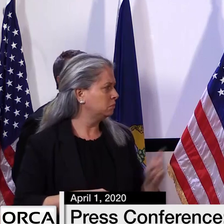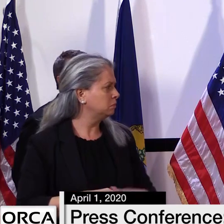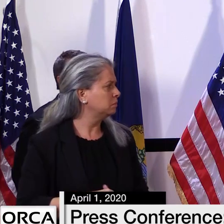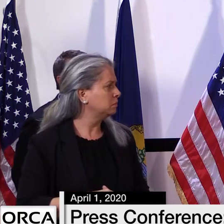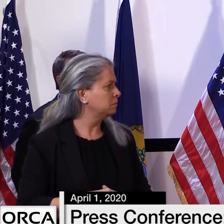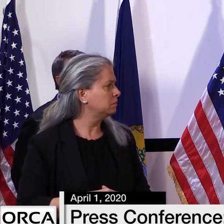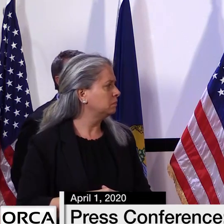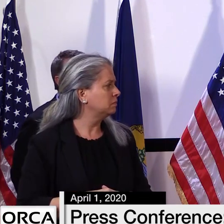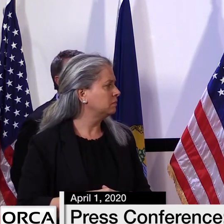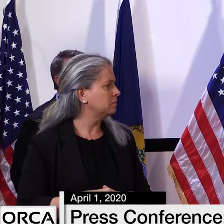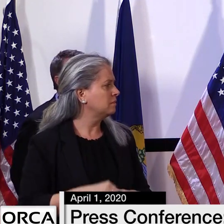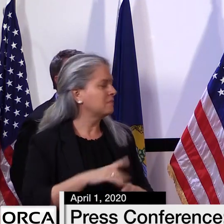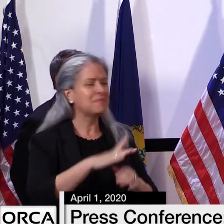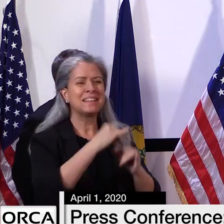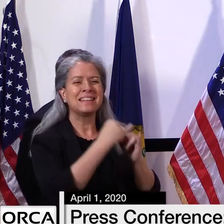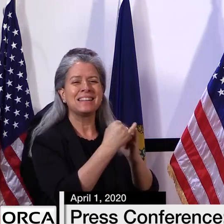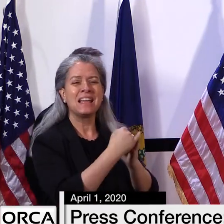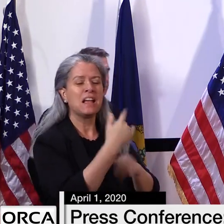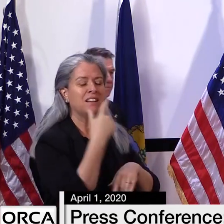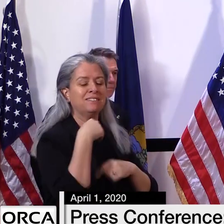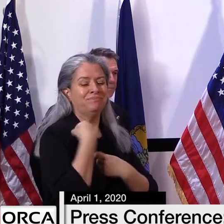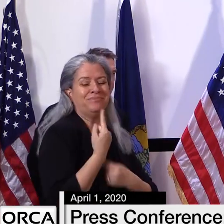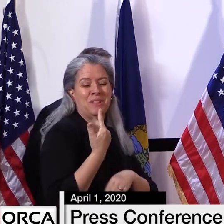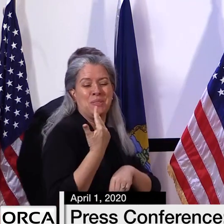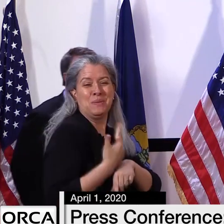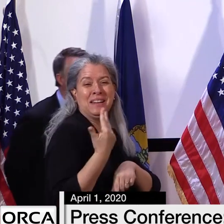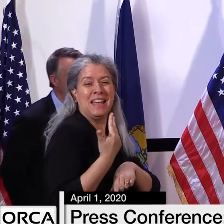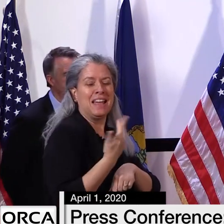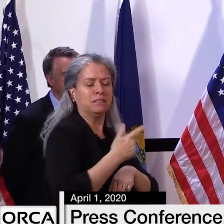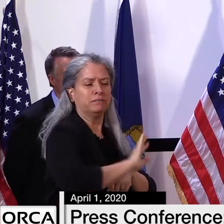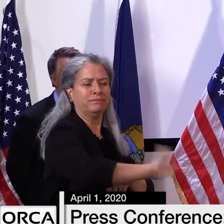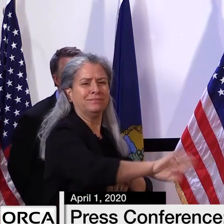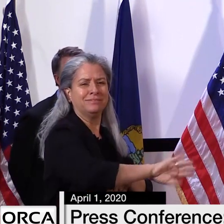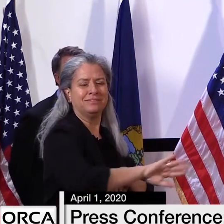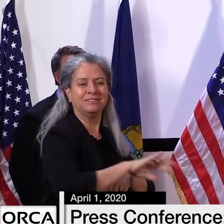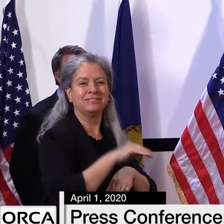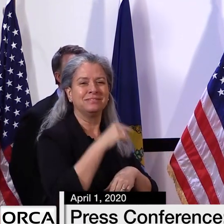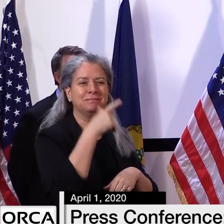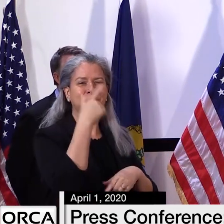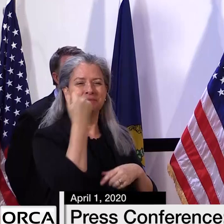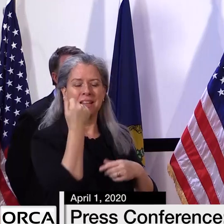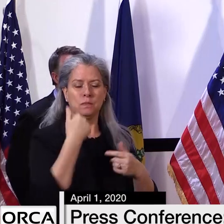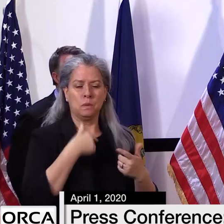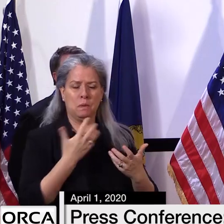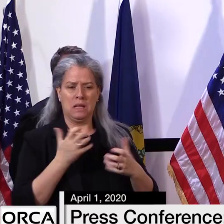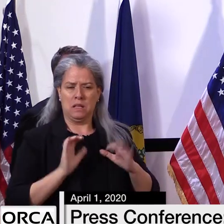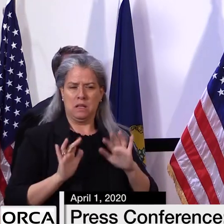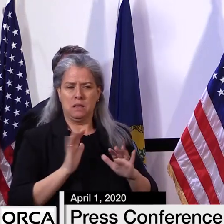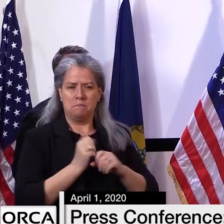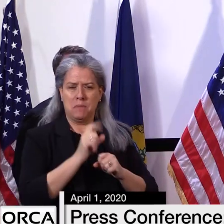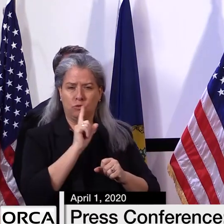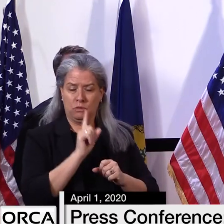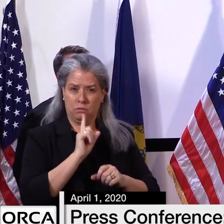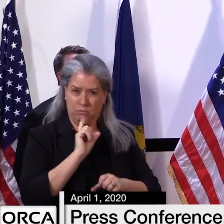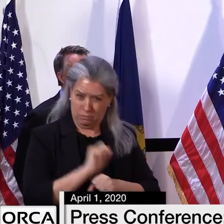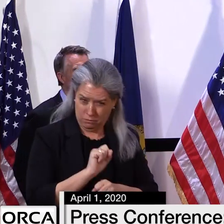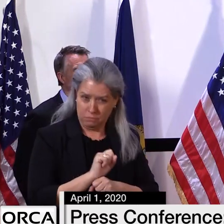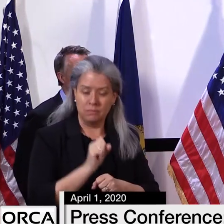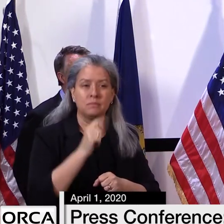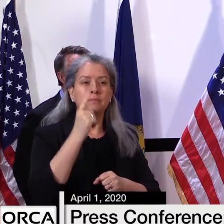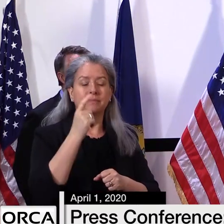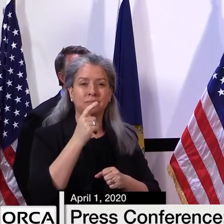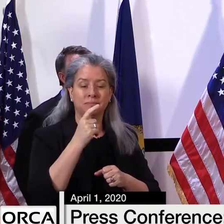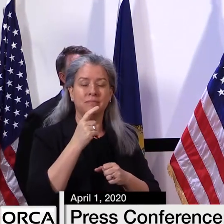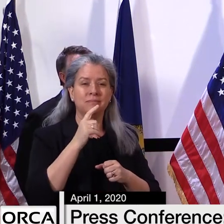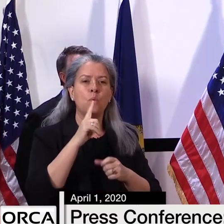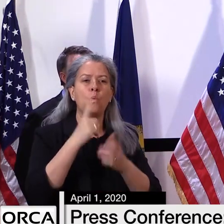if you could ignore the last 3 days, because we hold back some of the data, making sure we know all of the true negative tests that have